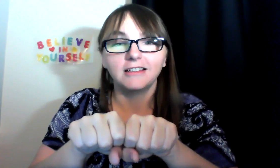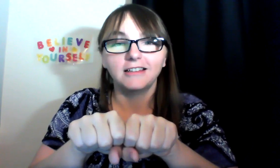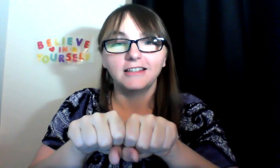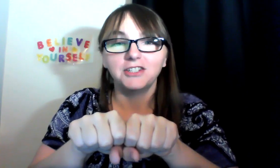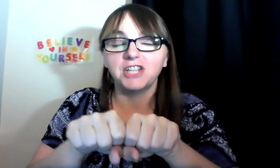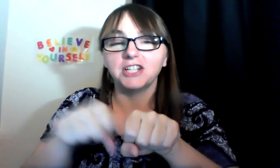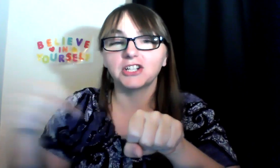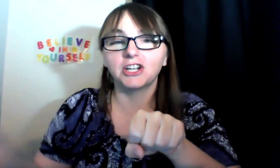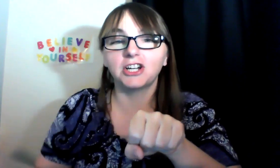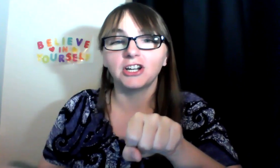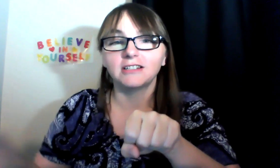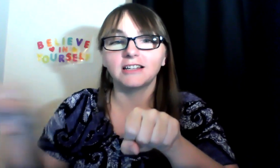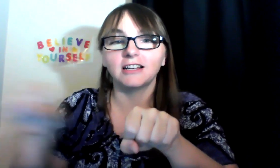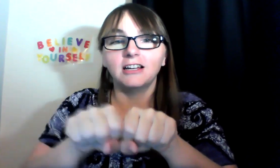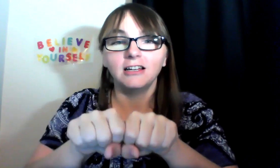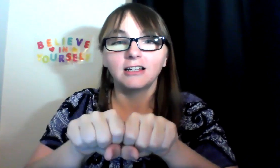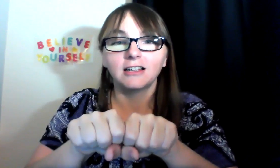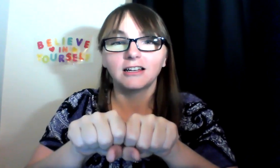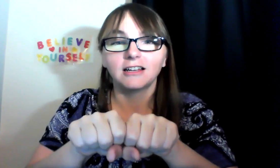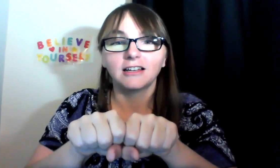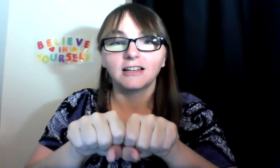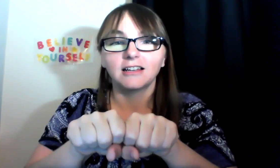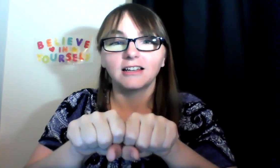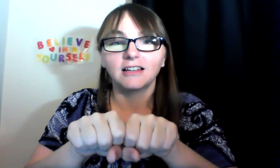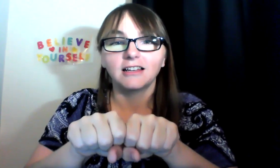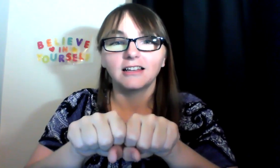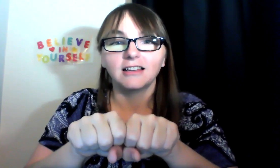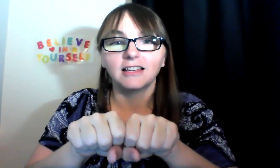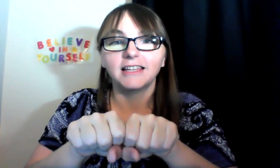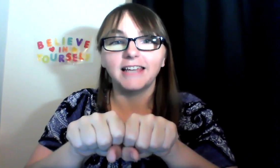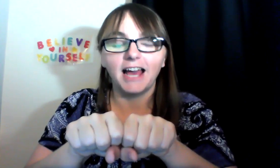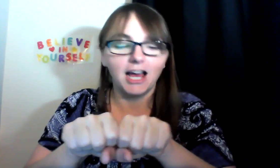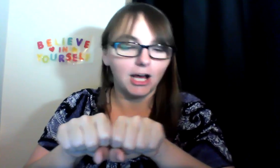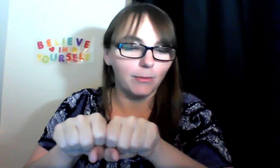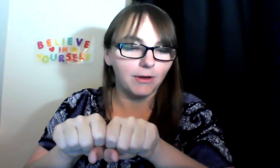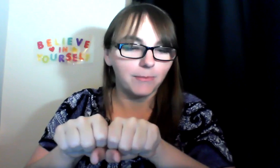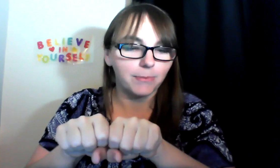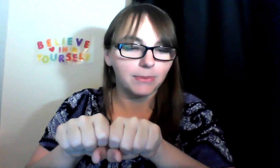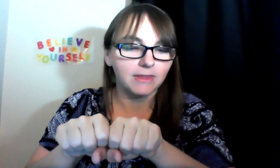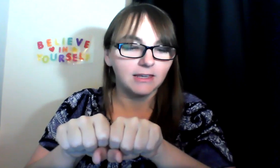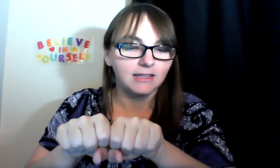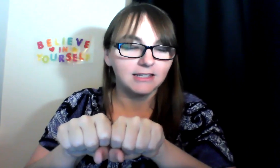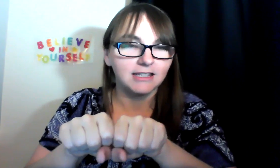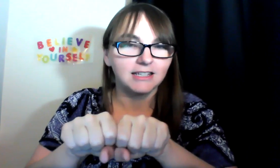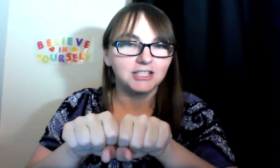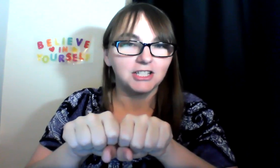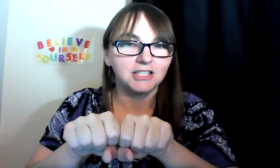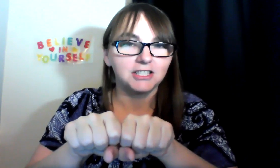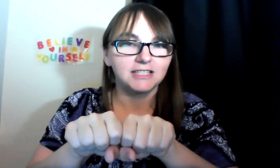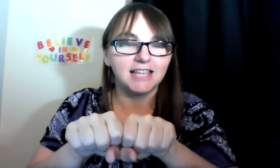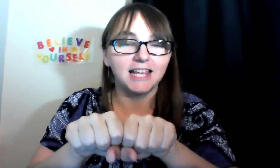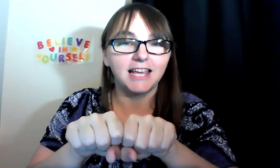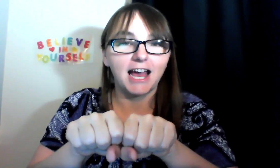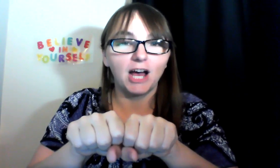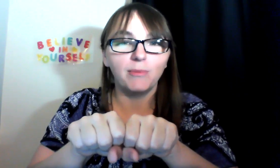Change k to g. Gab. Say gab.